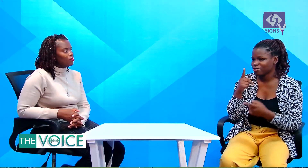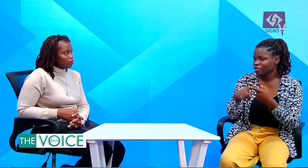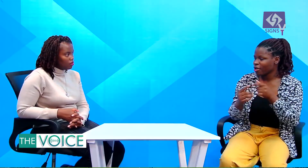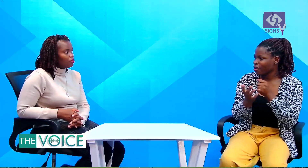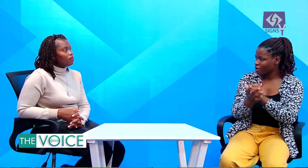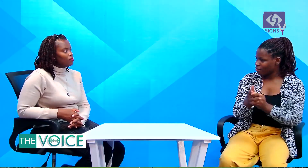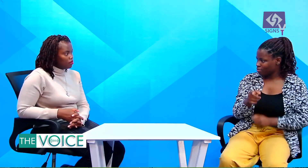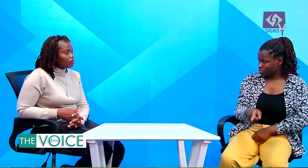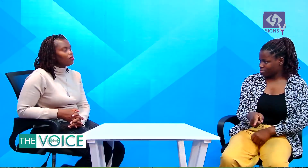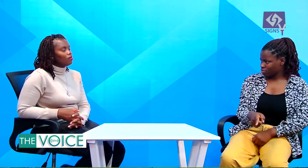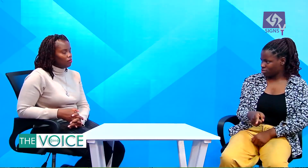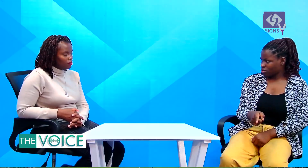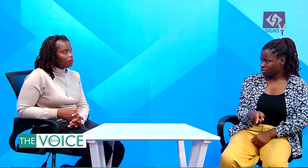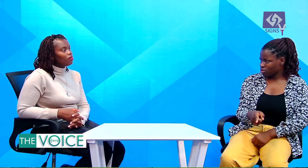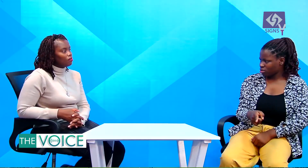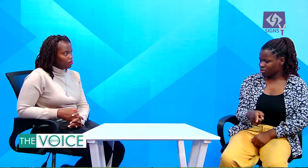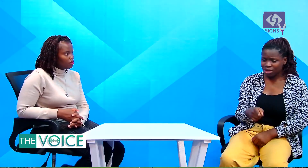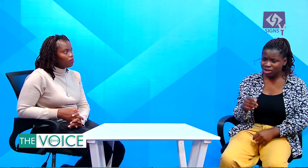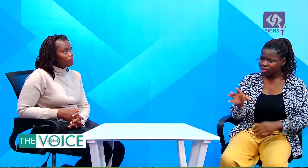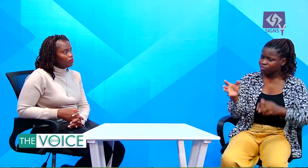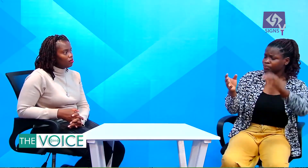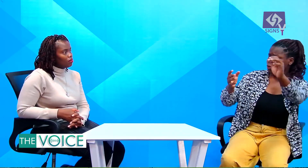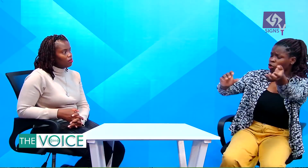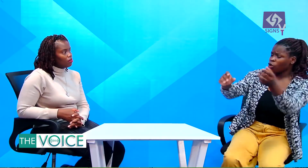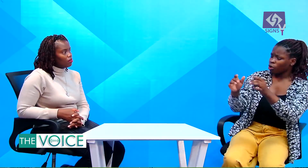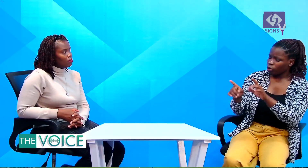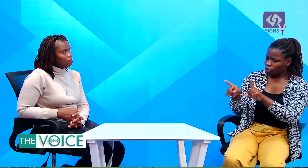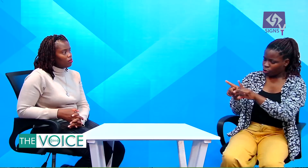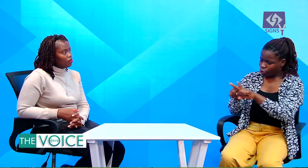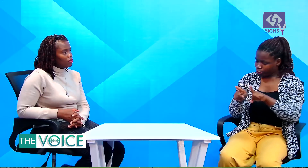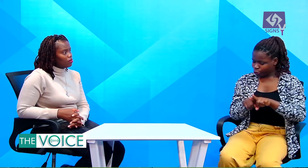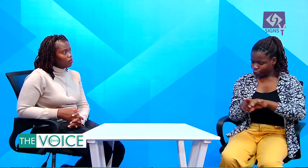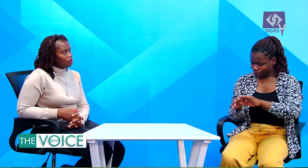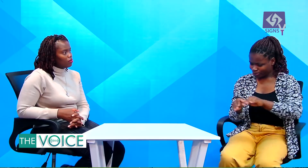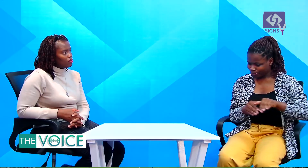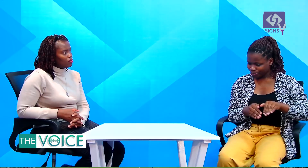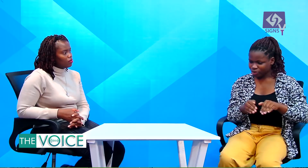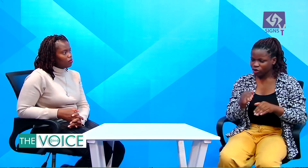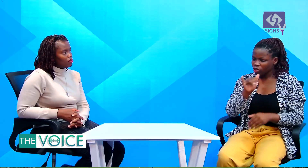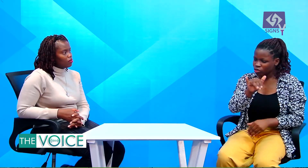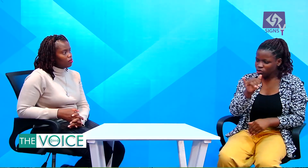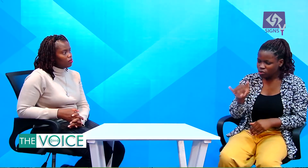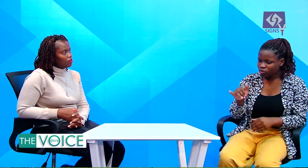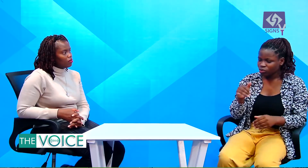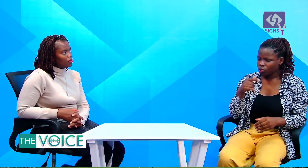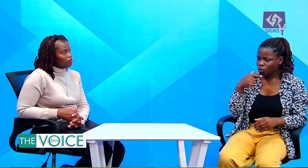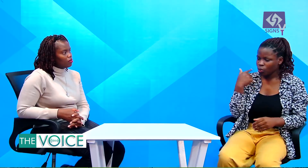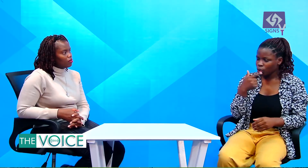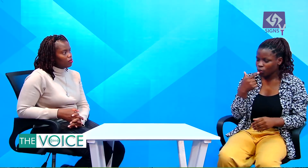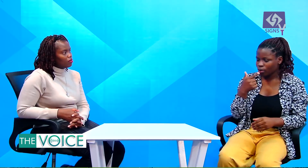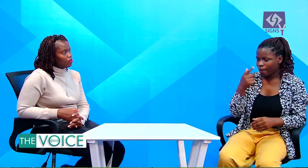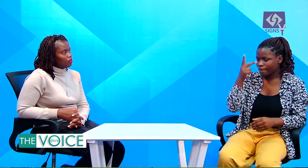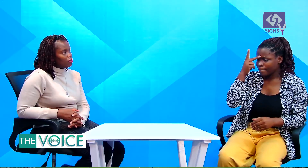to help maybe report cases or to make sure these cases are reaching to the parents or the teachers. And I